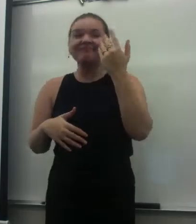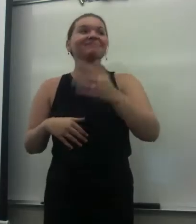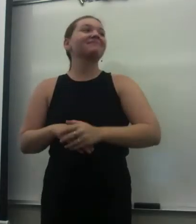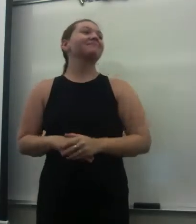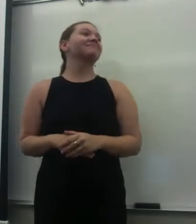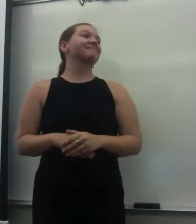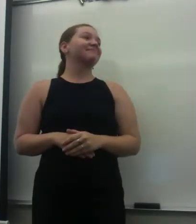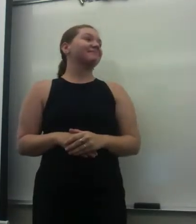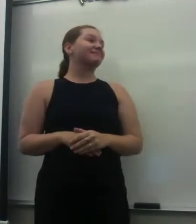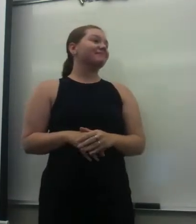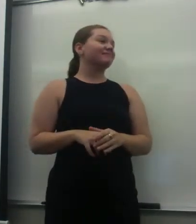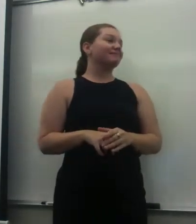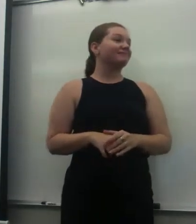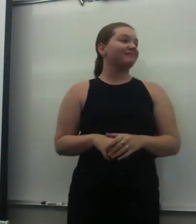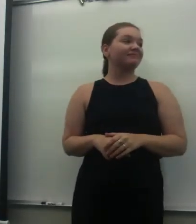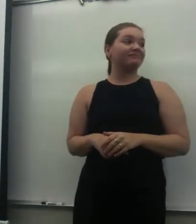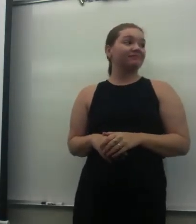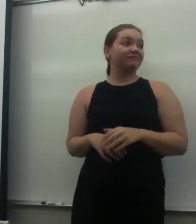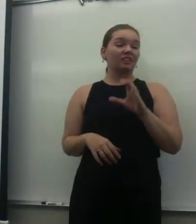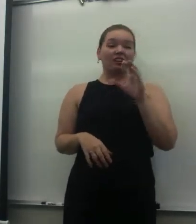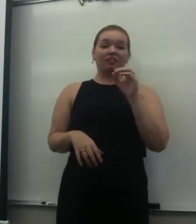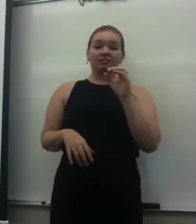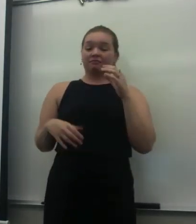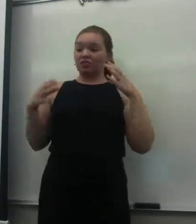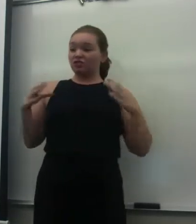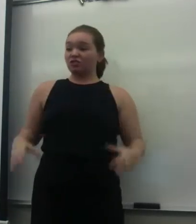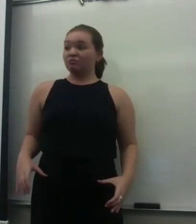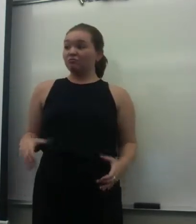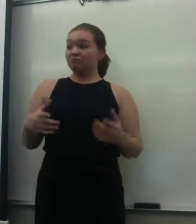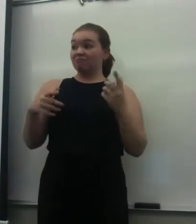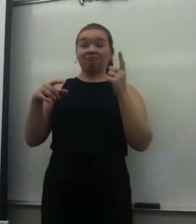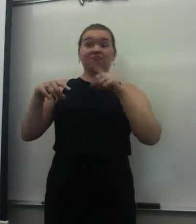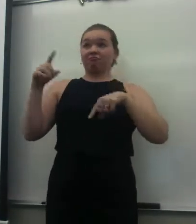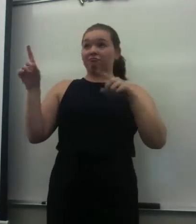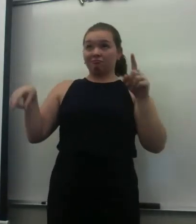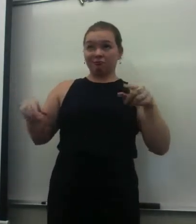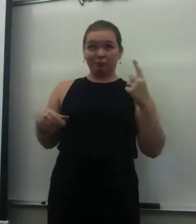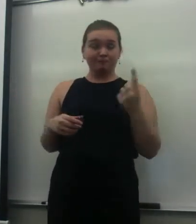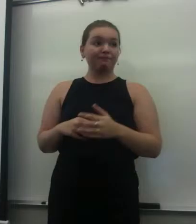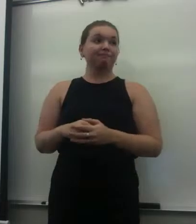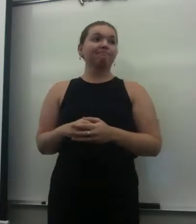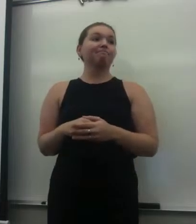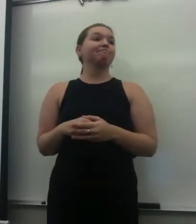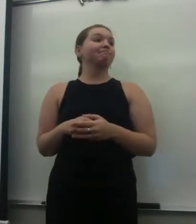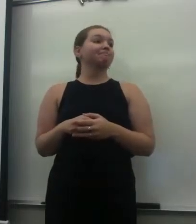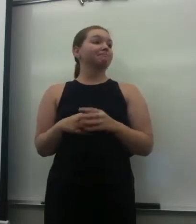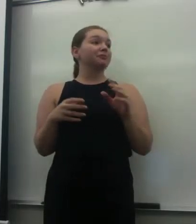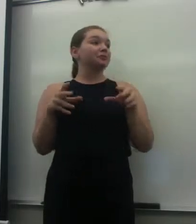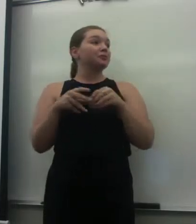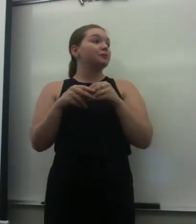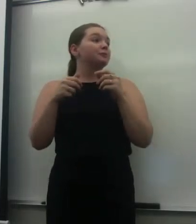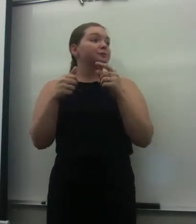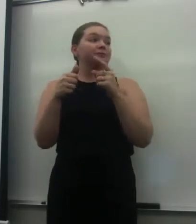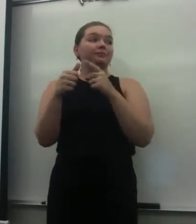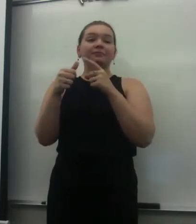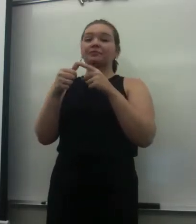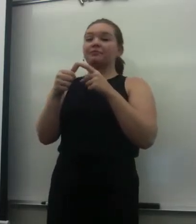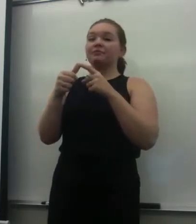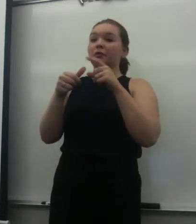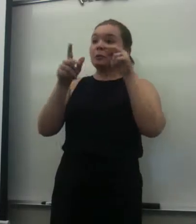The consumers make up a wide variety and include, but are not limited to, the plaintiff,